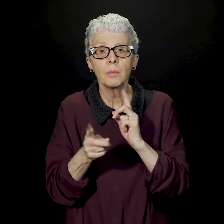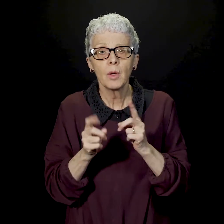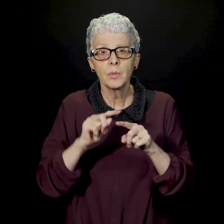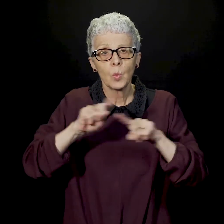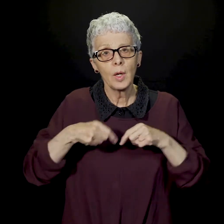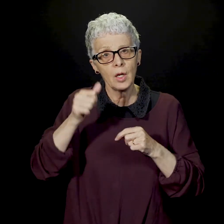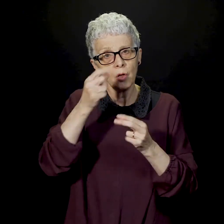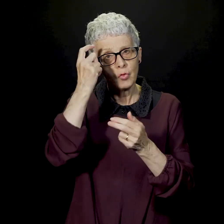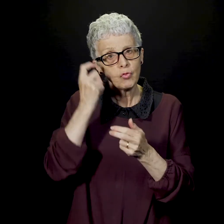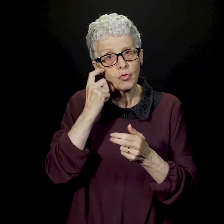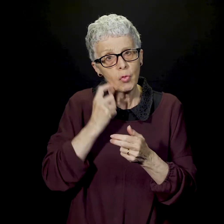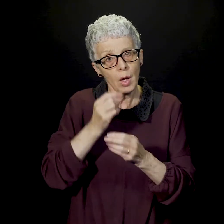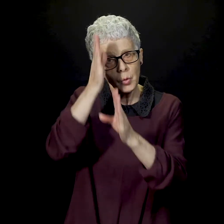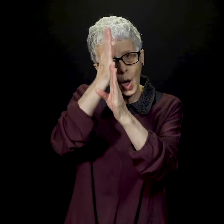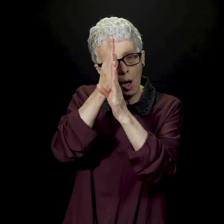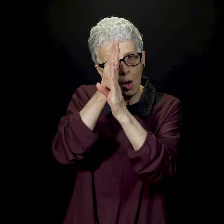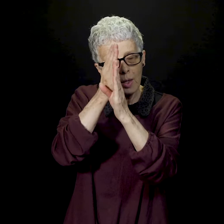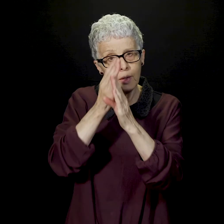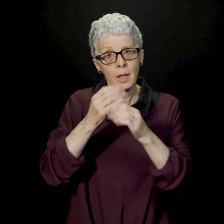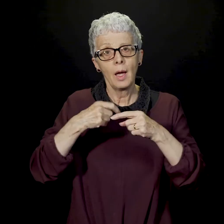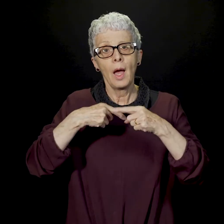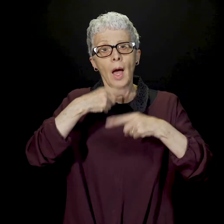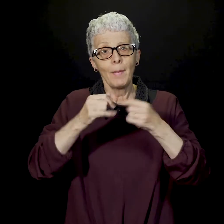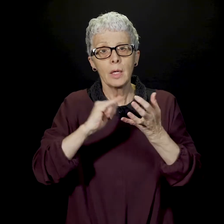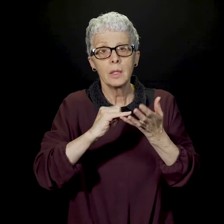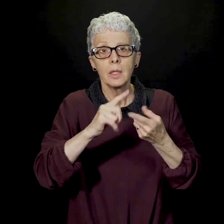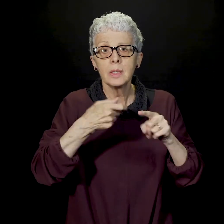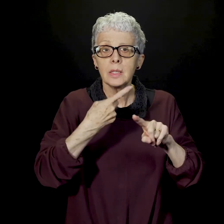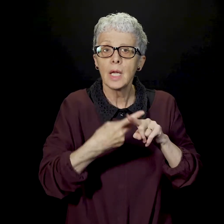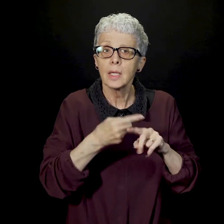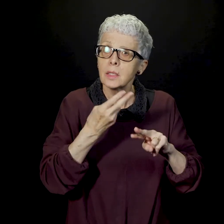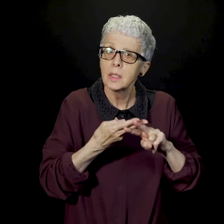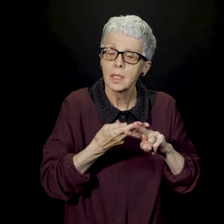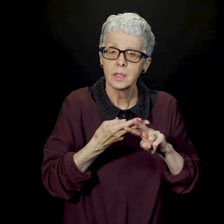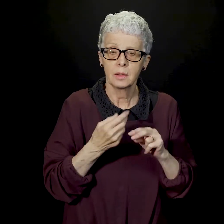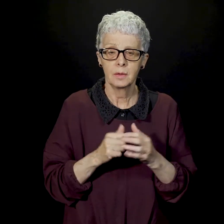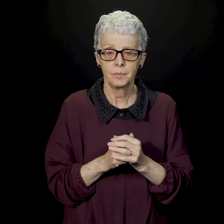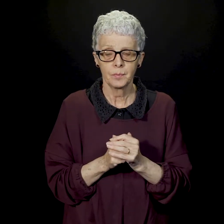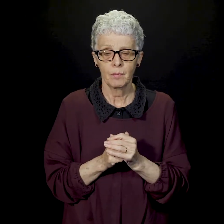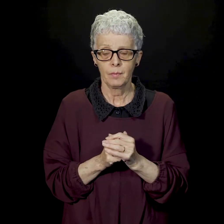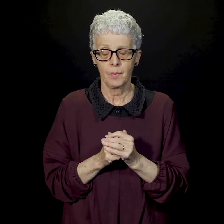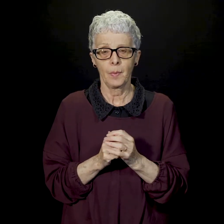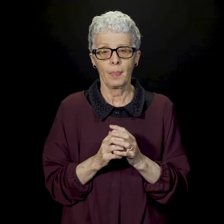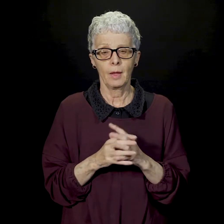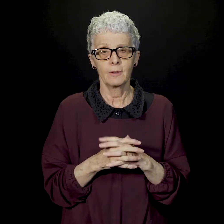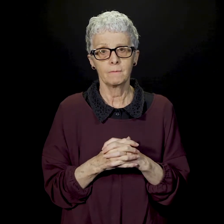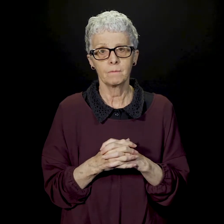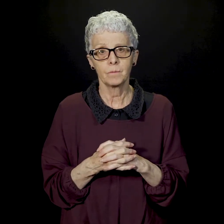away. So we've seen it and then we've gone, actually, we're gonna burrow away and we're not even going to go anywhere near